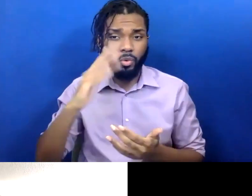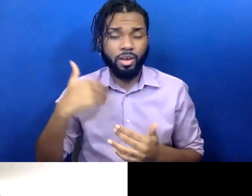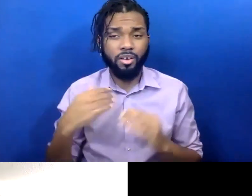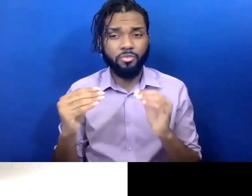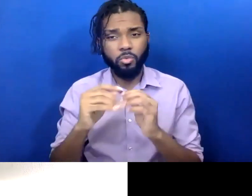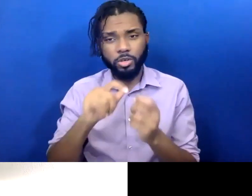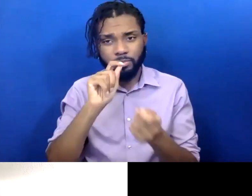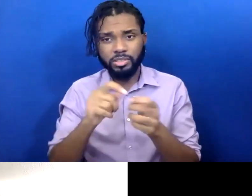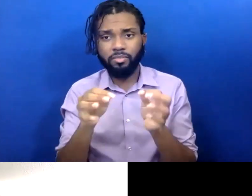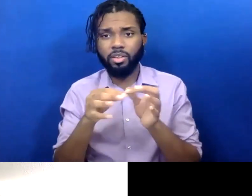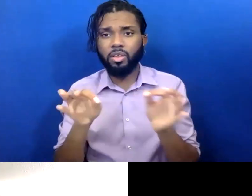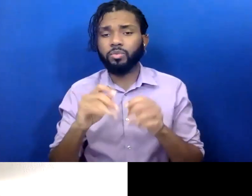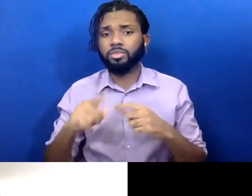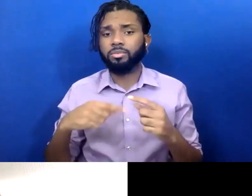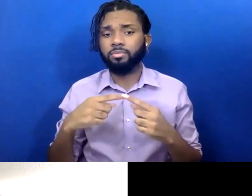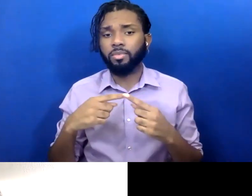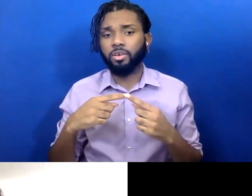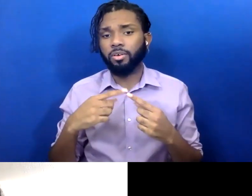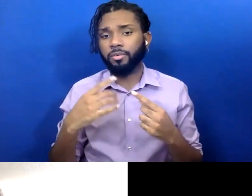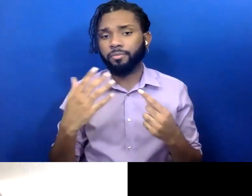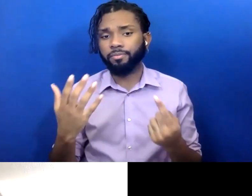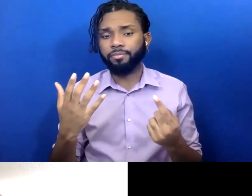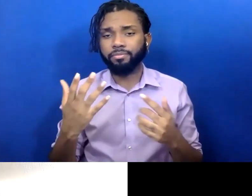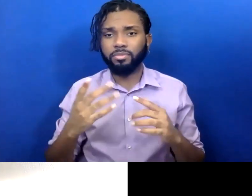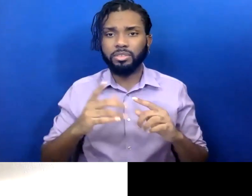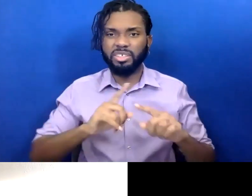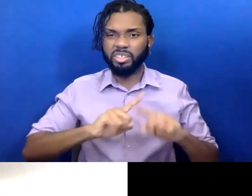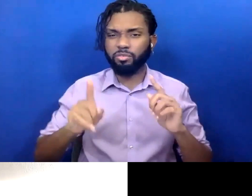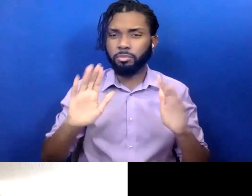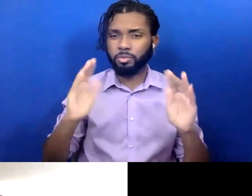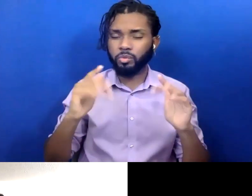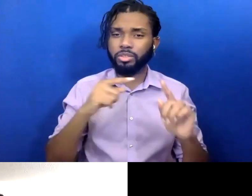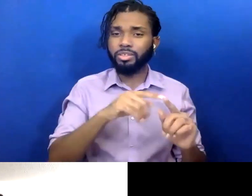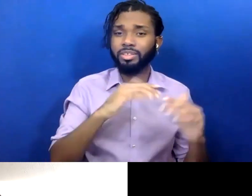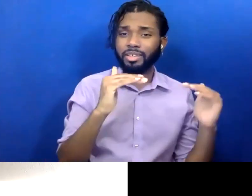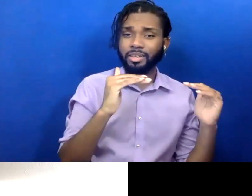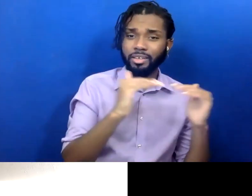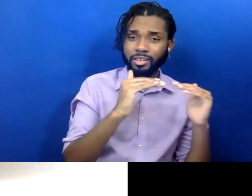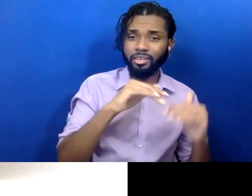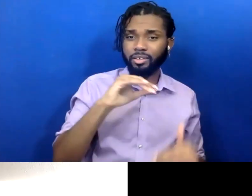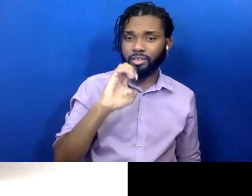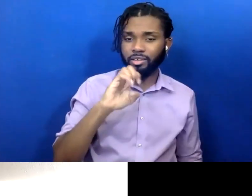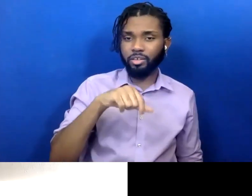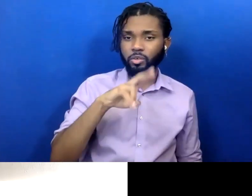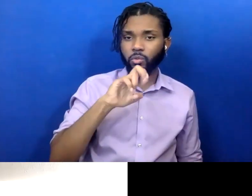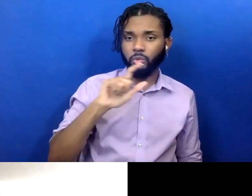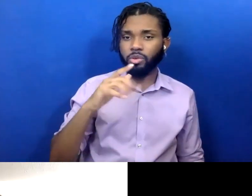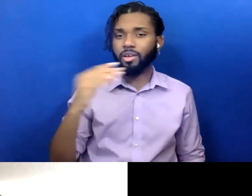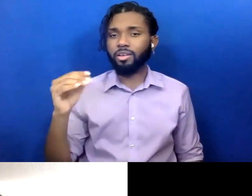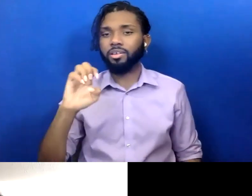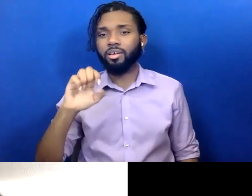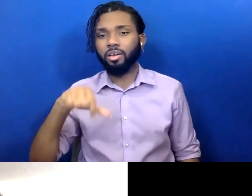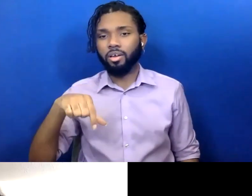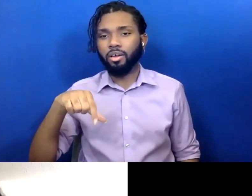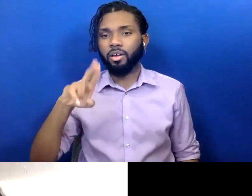language about the difference between equal and equity, so that when we're